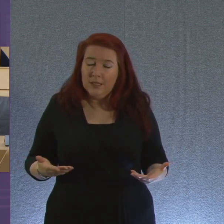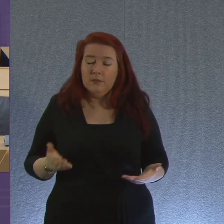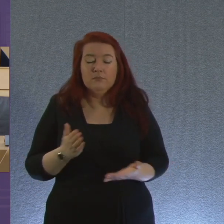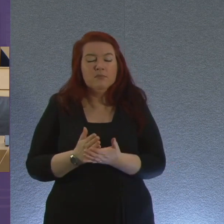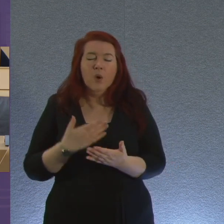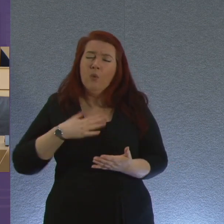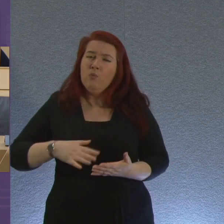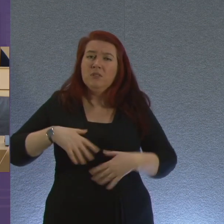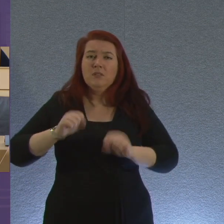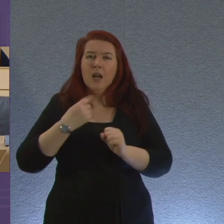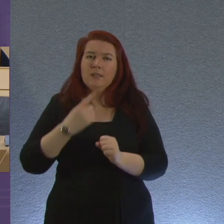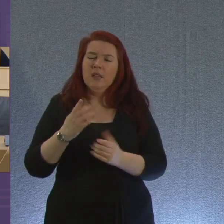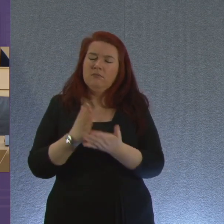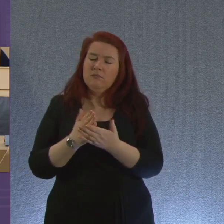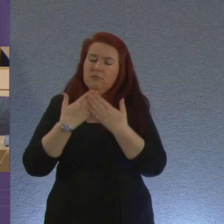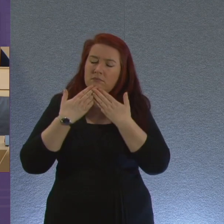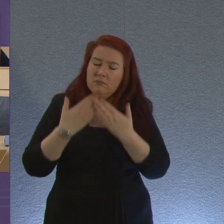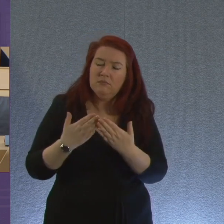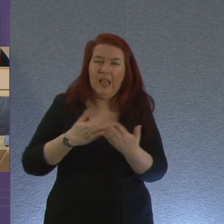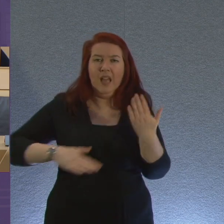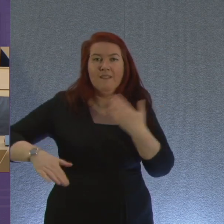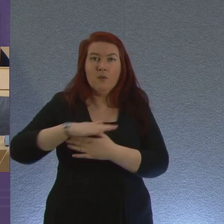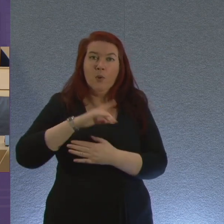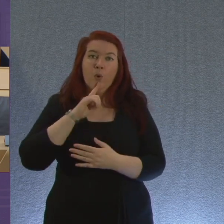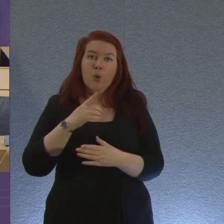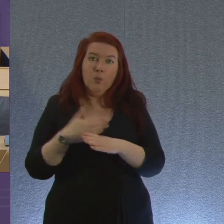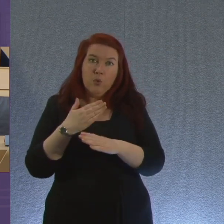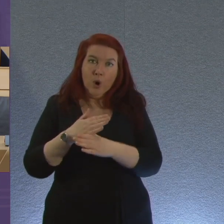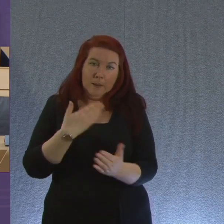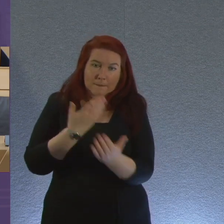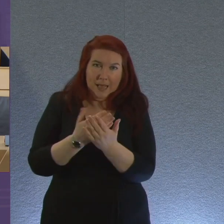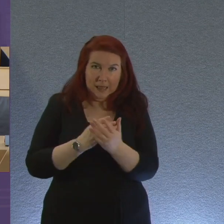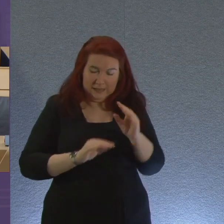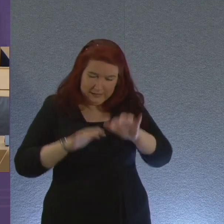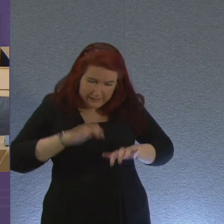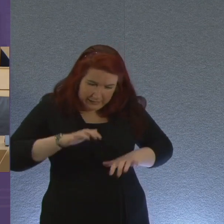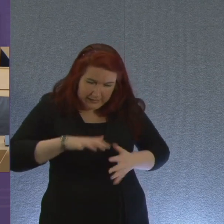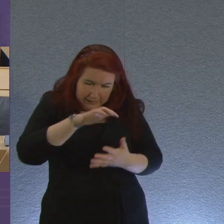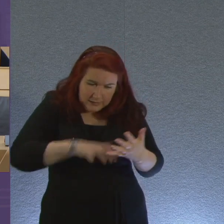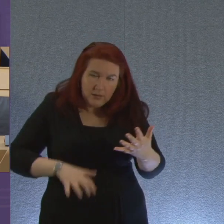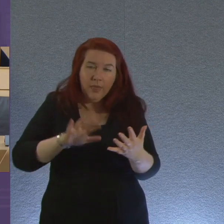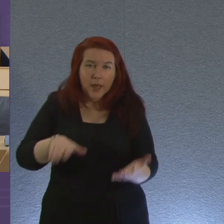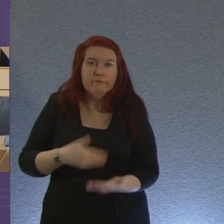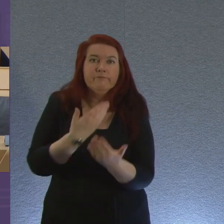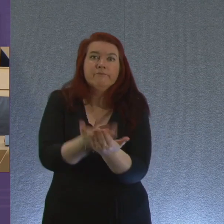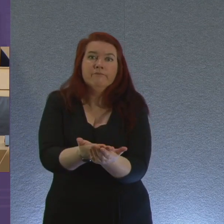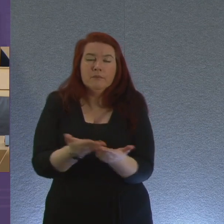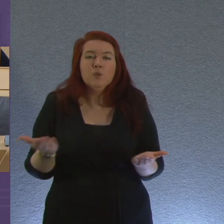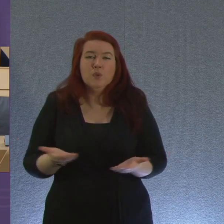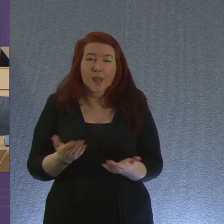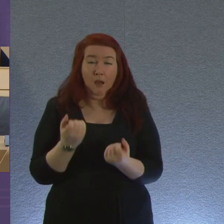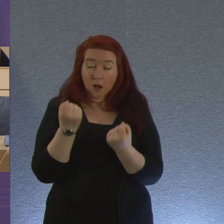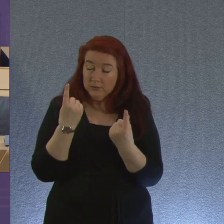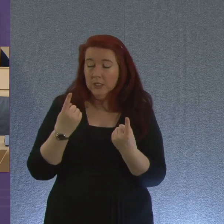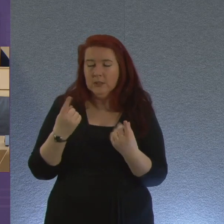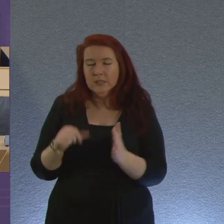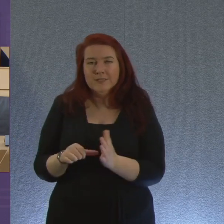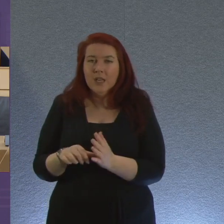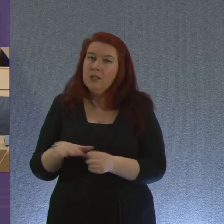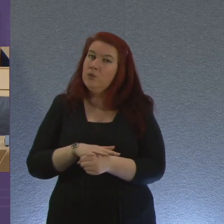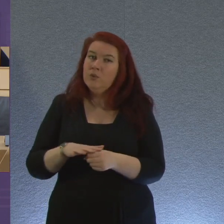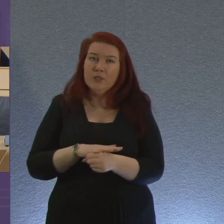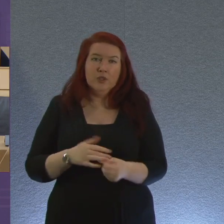everyone who's been working on this bill to be able to get it before the Chamber today in such difficult circumstances,